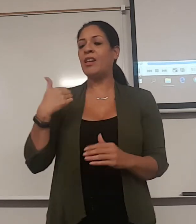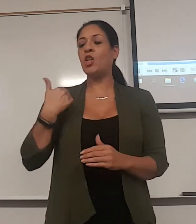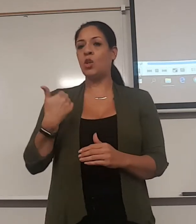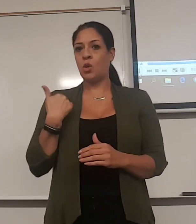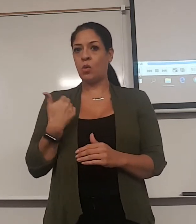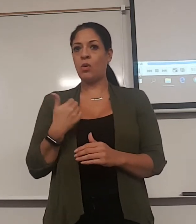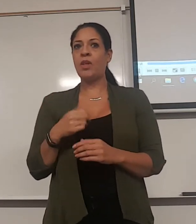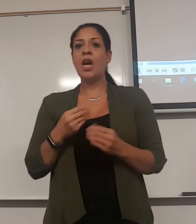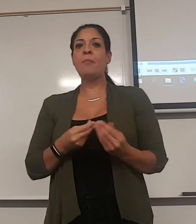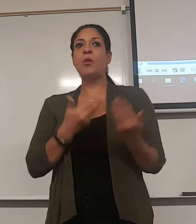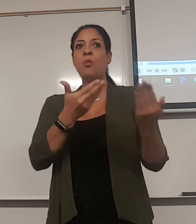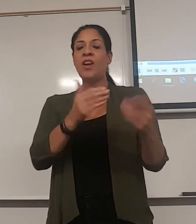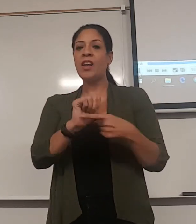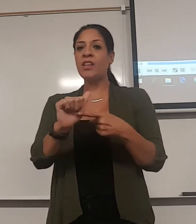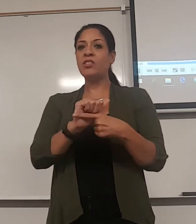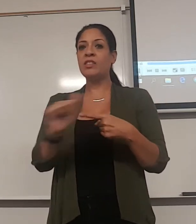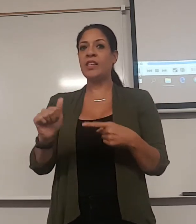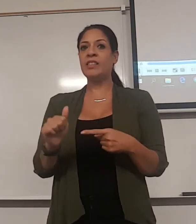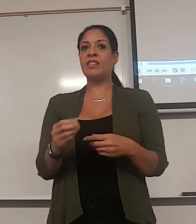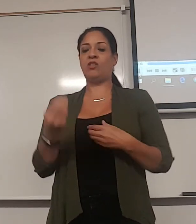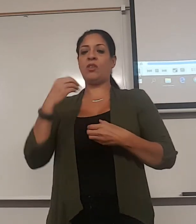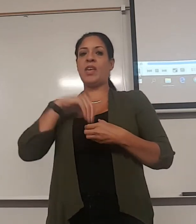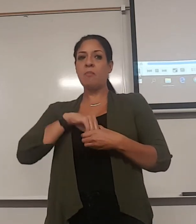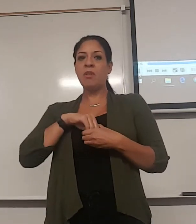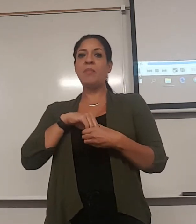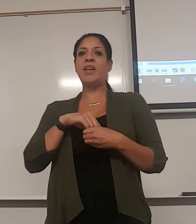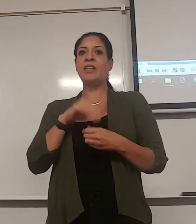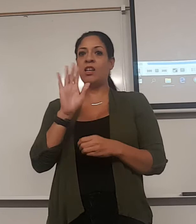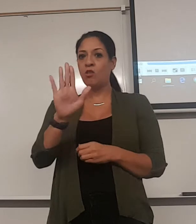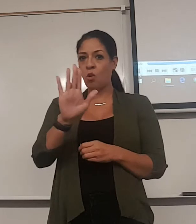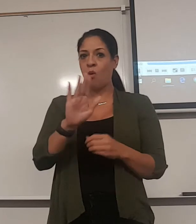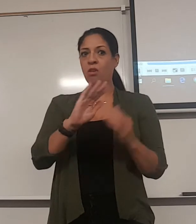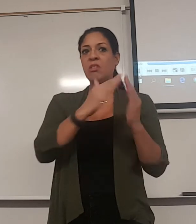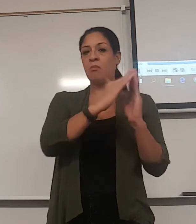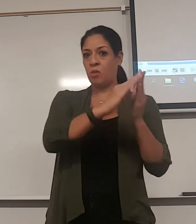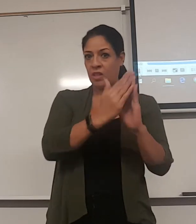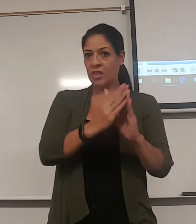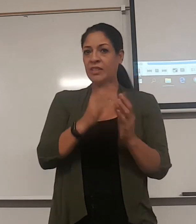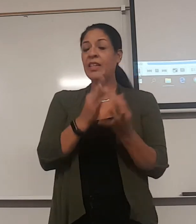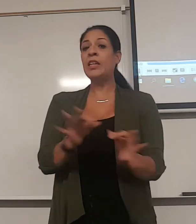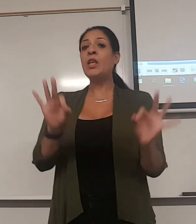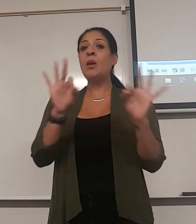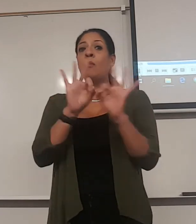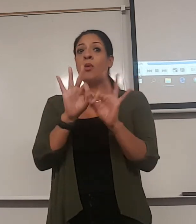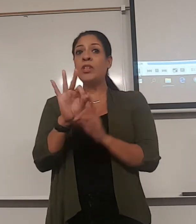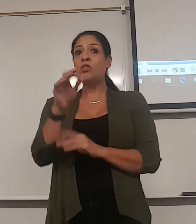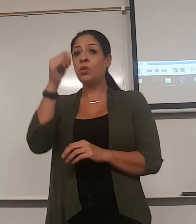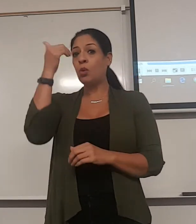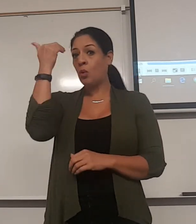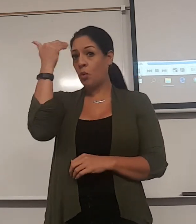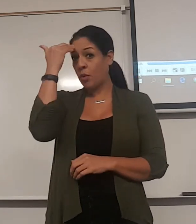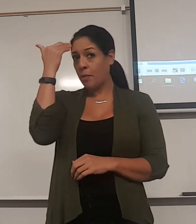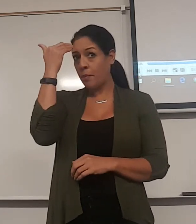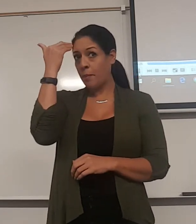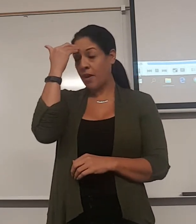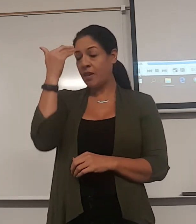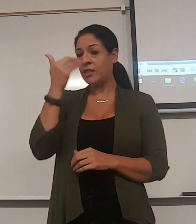which you can implement in your communities. Also, it's important to keep in mind that these exercises can transfer to any ethnic